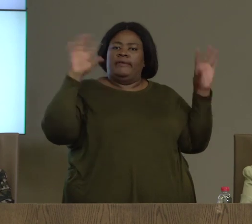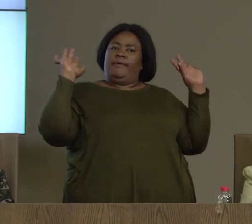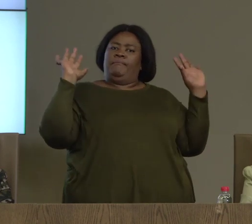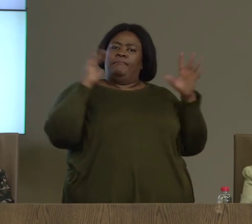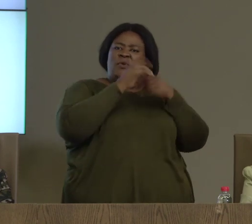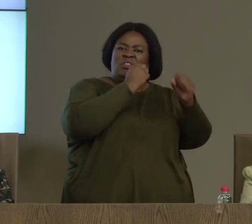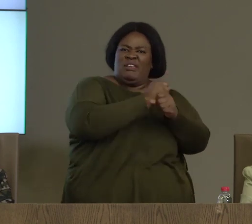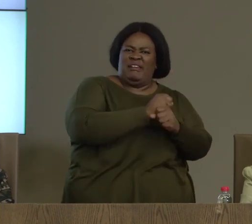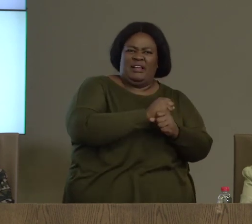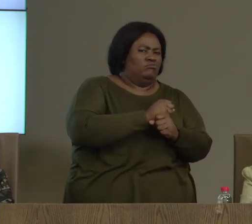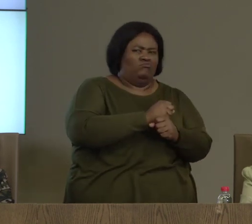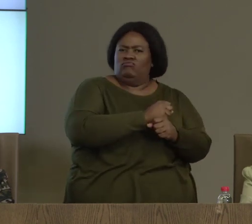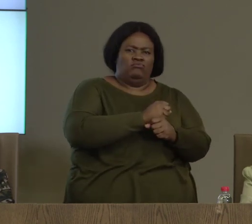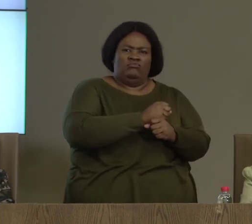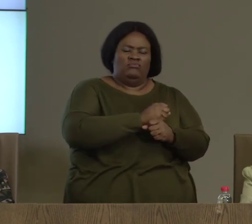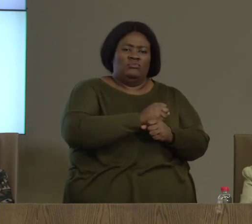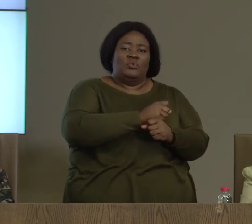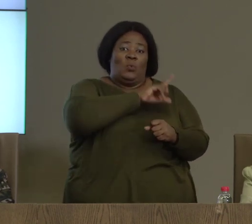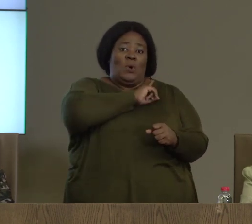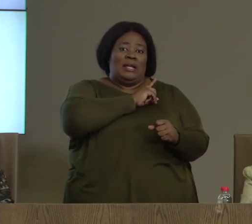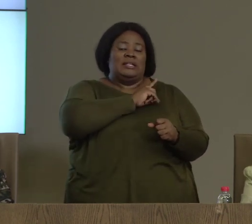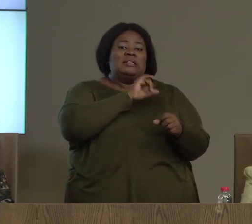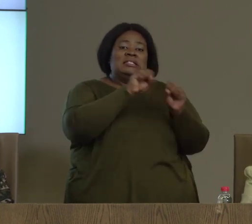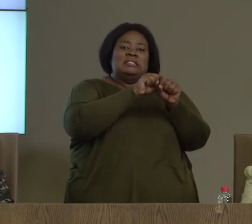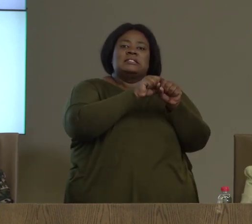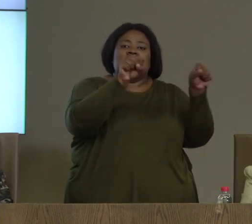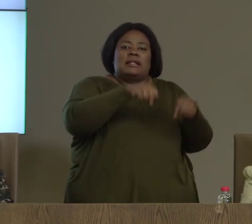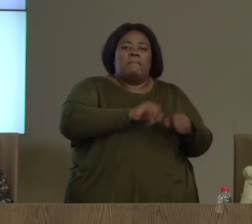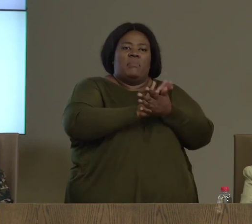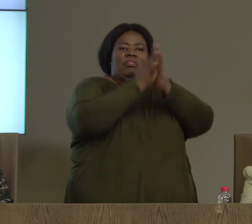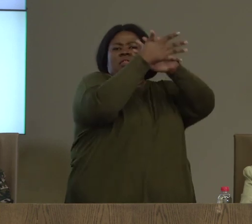year. It could really throw the system off badly.